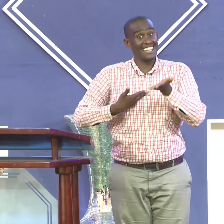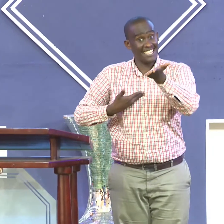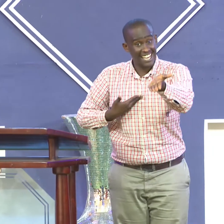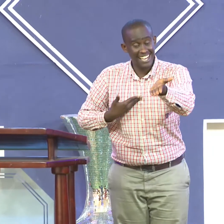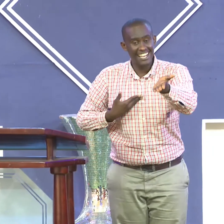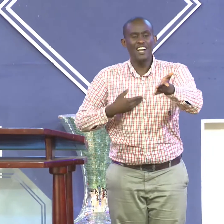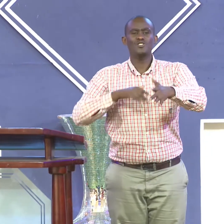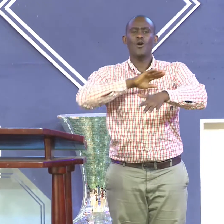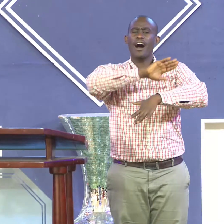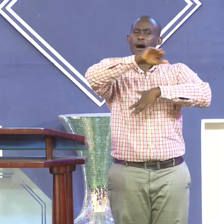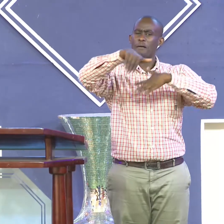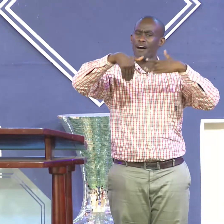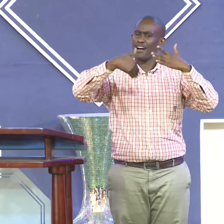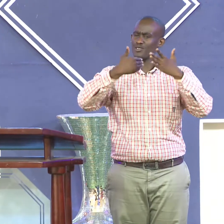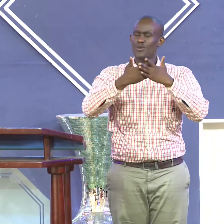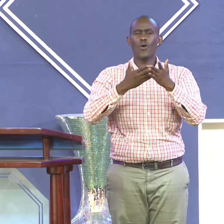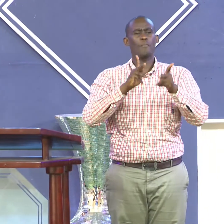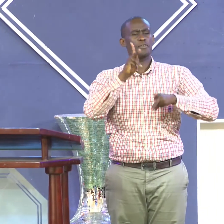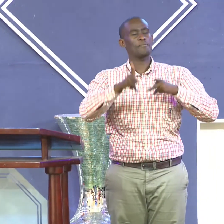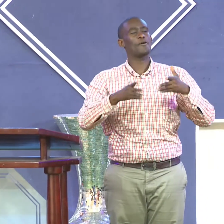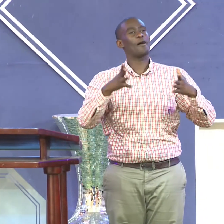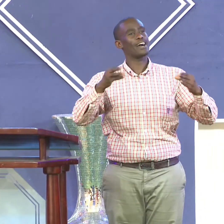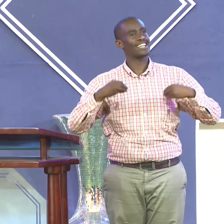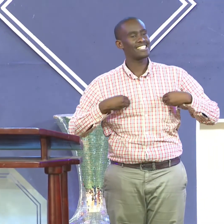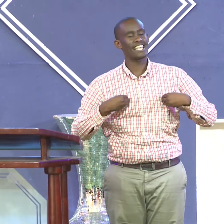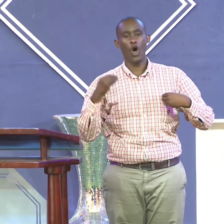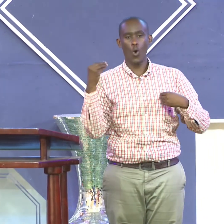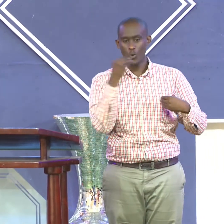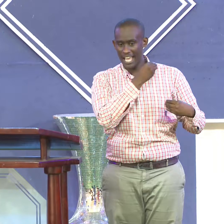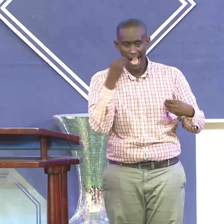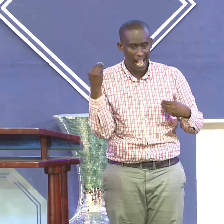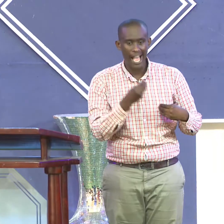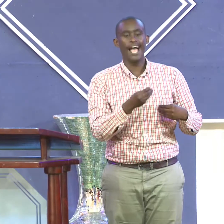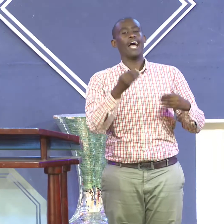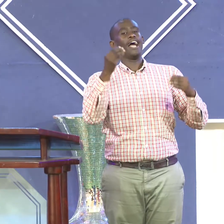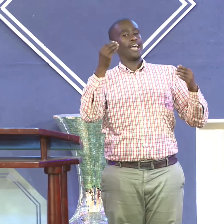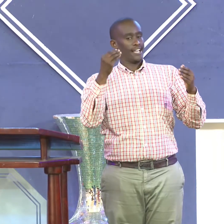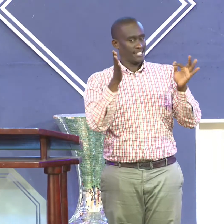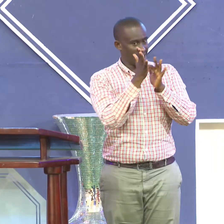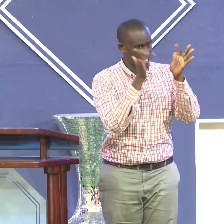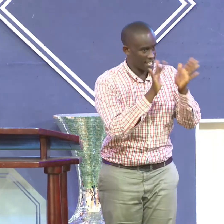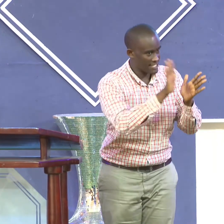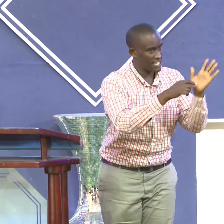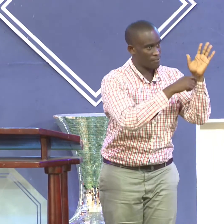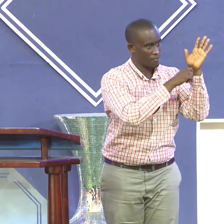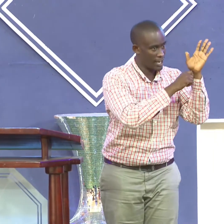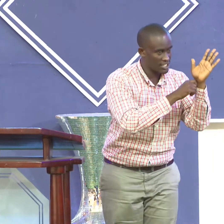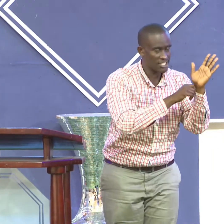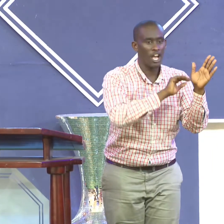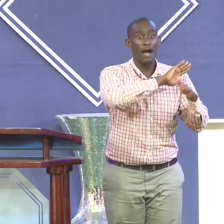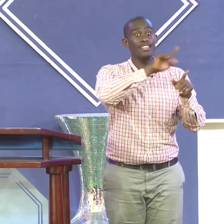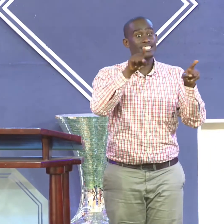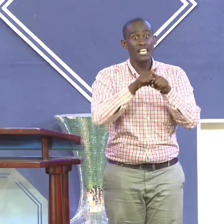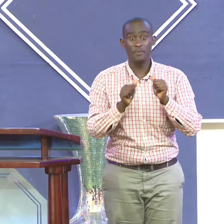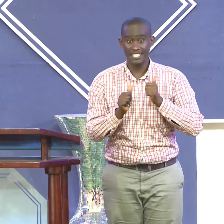Era buli eyakkiriza okulya omubiri gwe. And whoever accepted to eat his flesh. Beba yikirizwa be. Those are his disciples. Abakkiriza